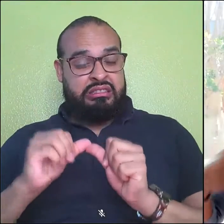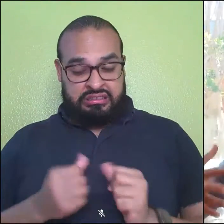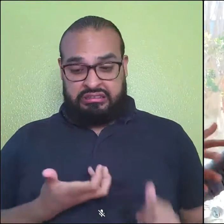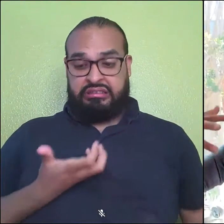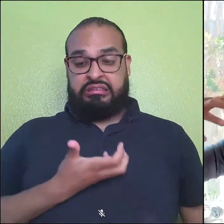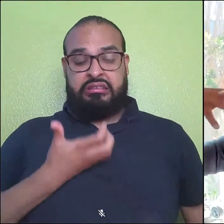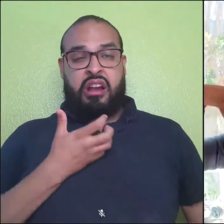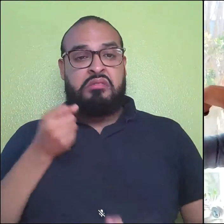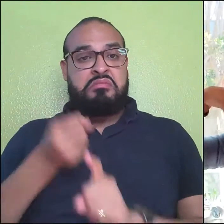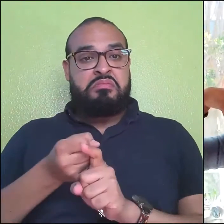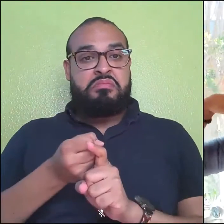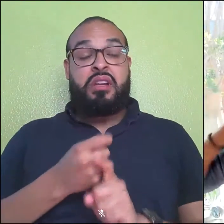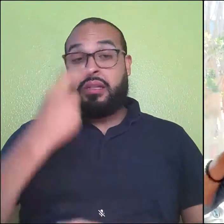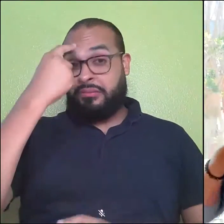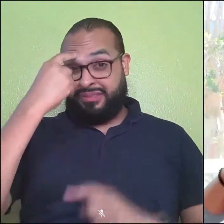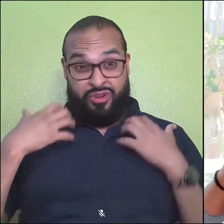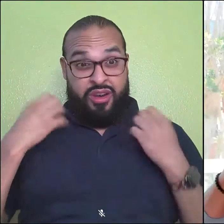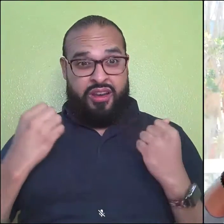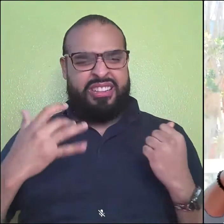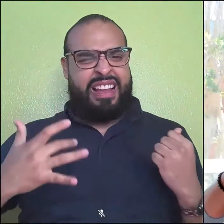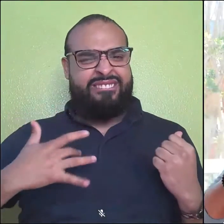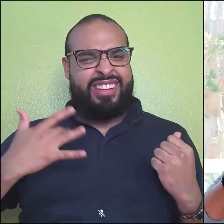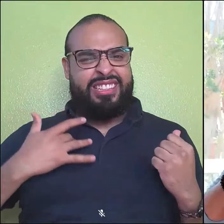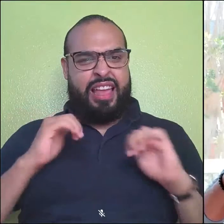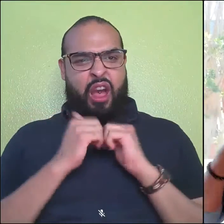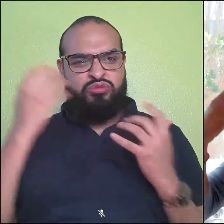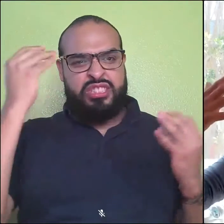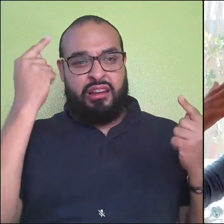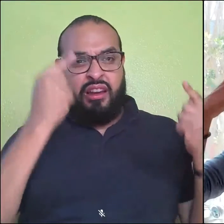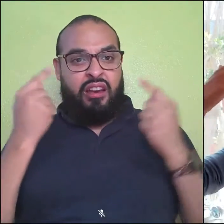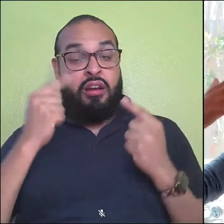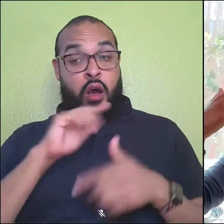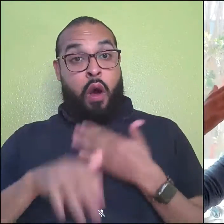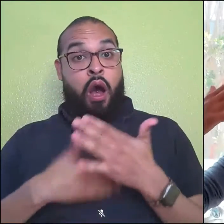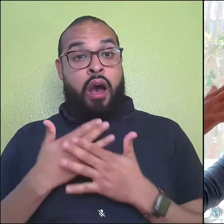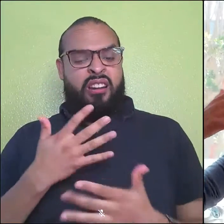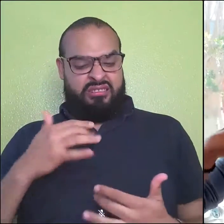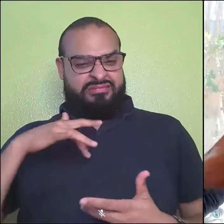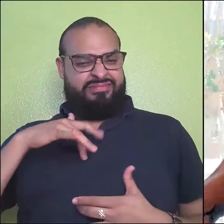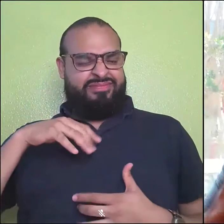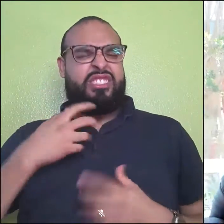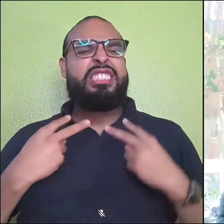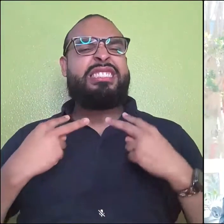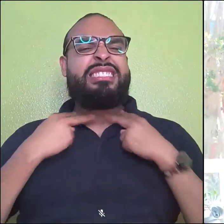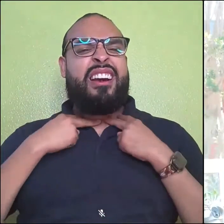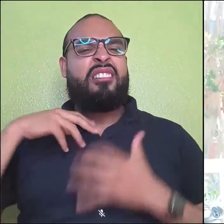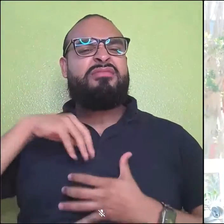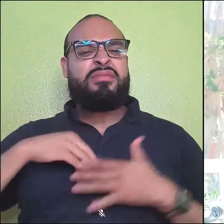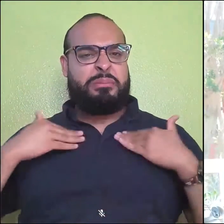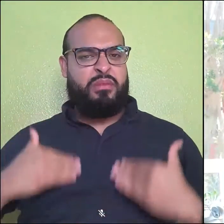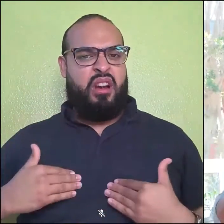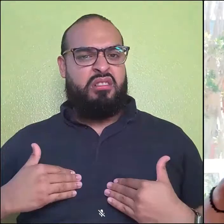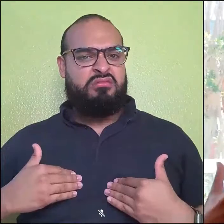mental health because the energy gets trapped in the body. And so our mind has a really deep connection with our